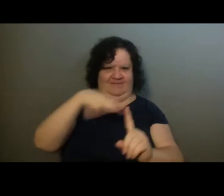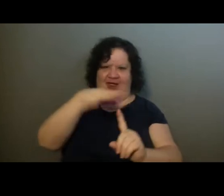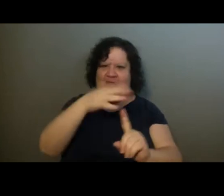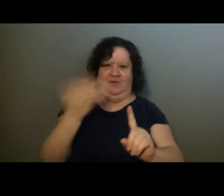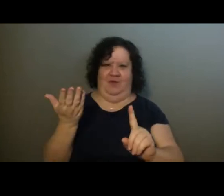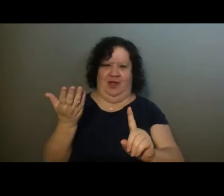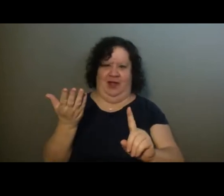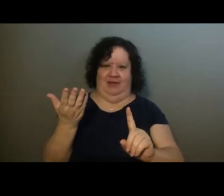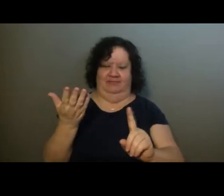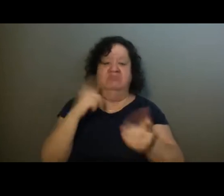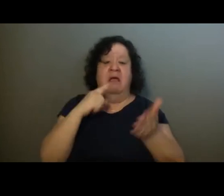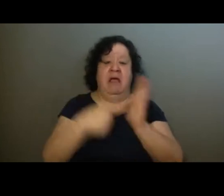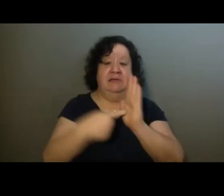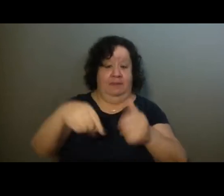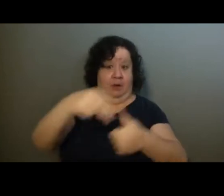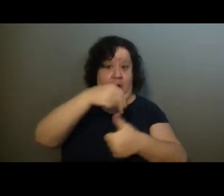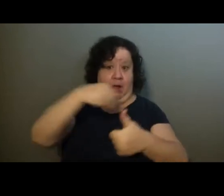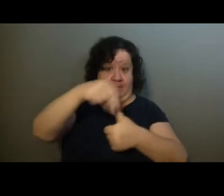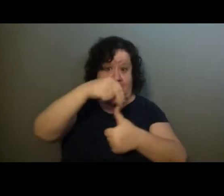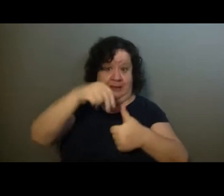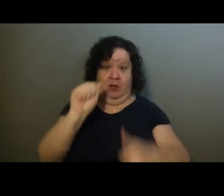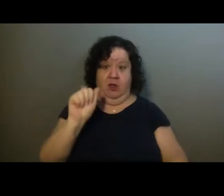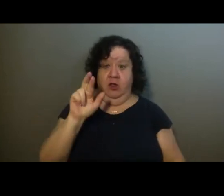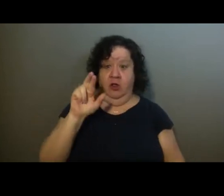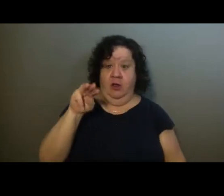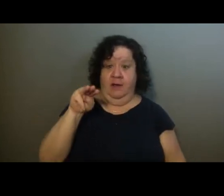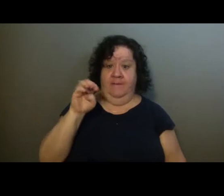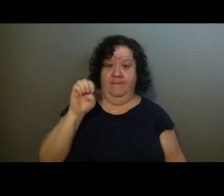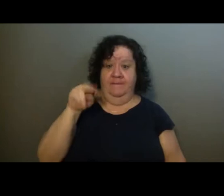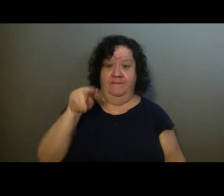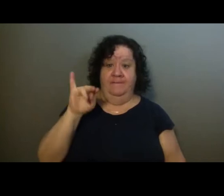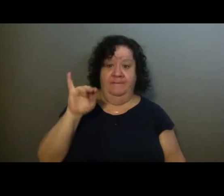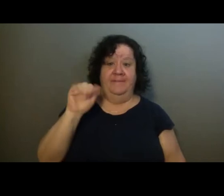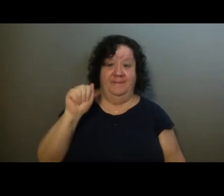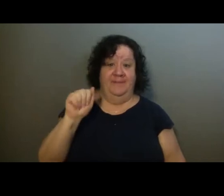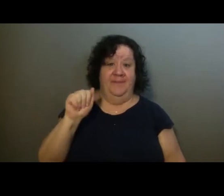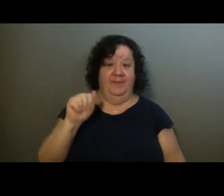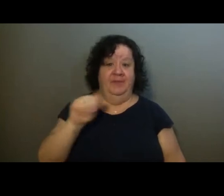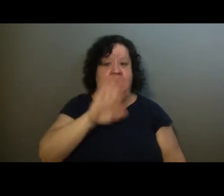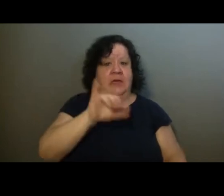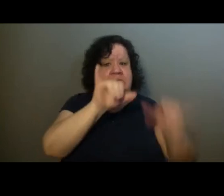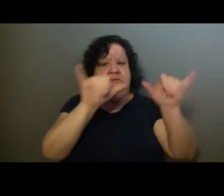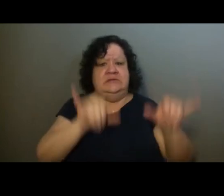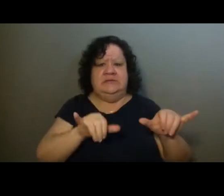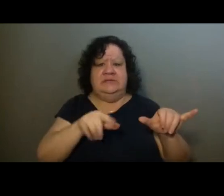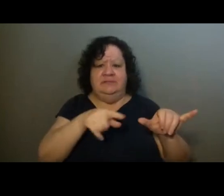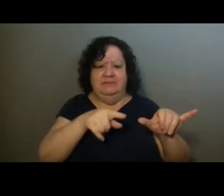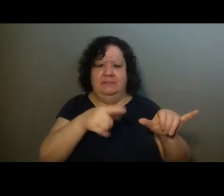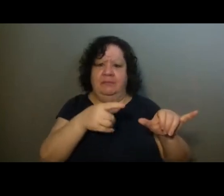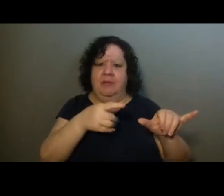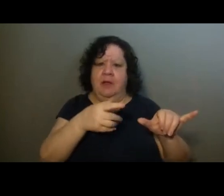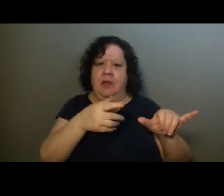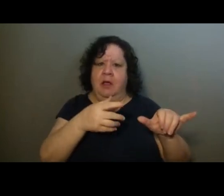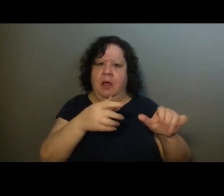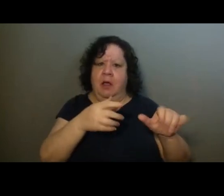of Armenia has created a mechanism for engaging persons with disabilities in DRR activities in a number of ways.